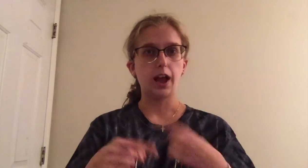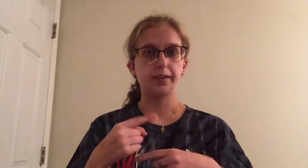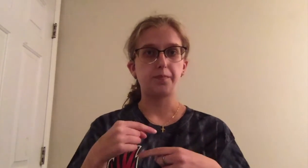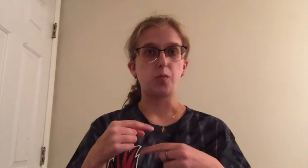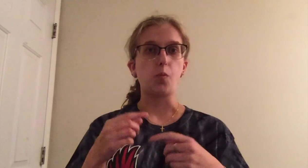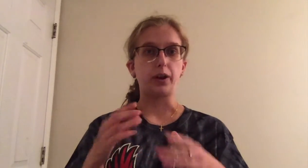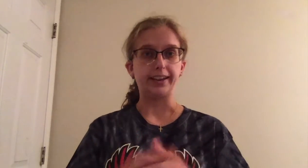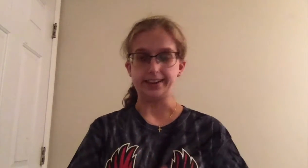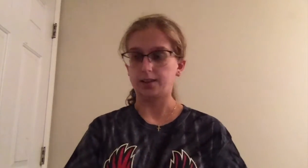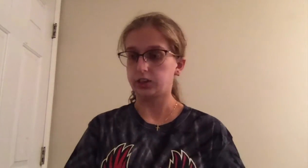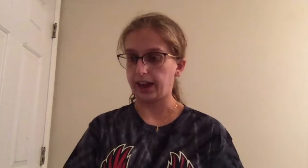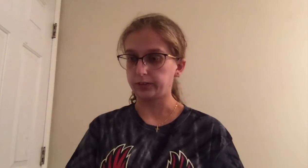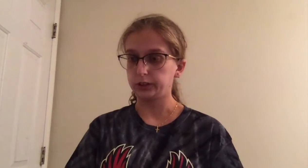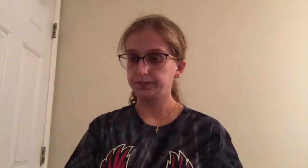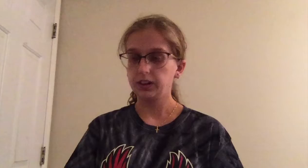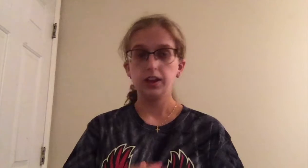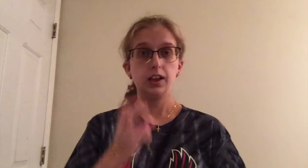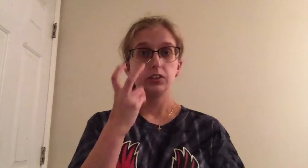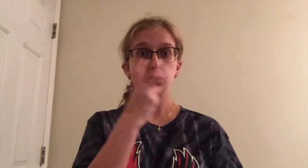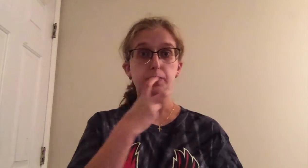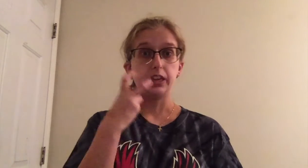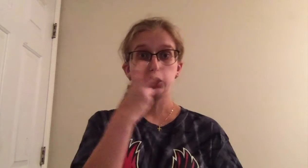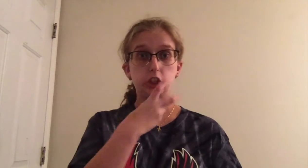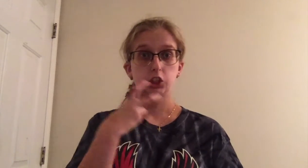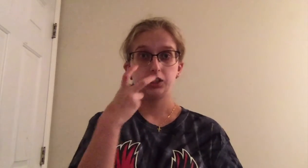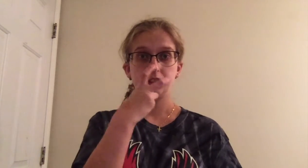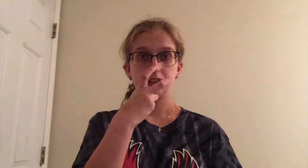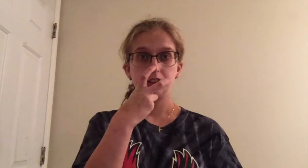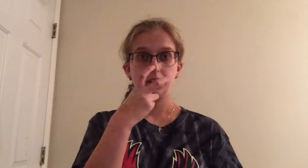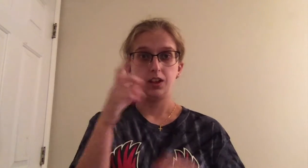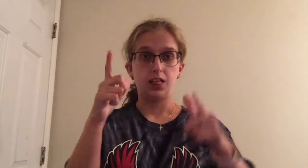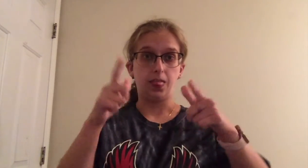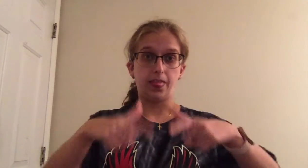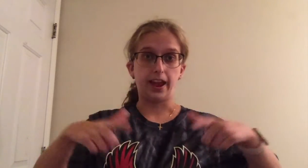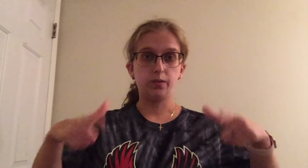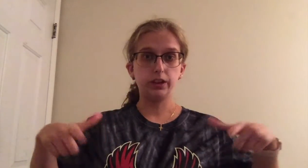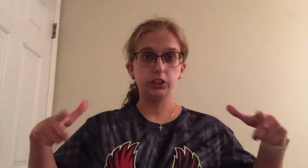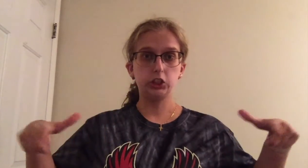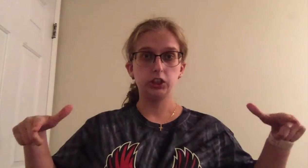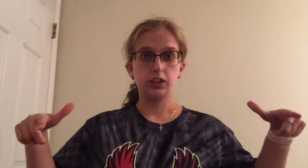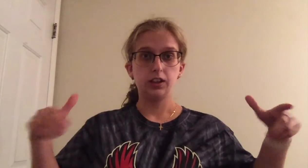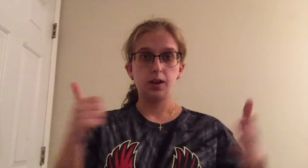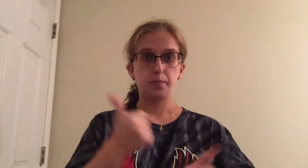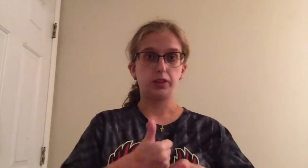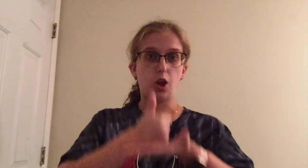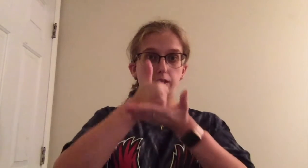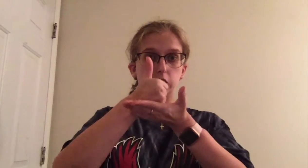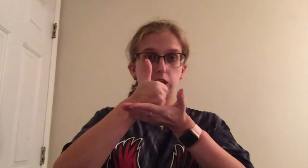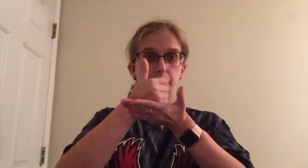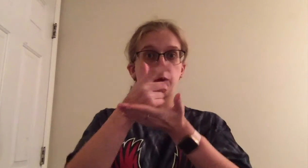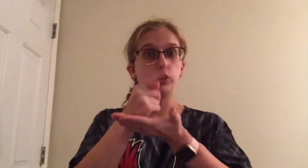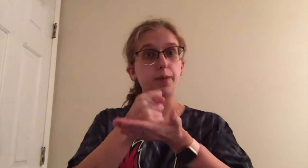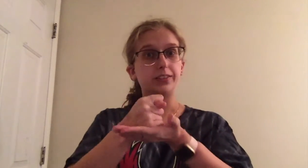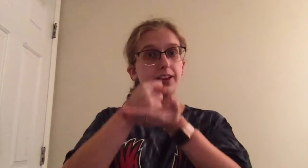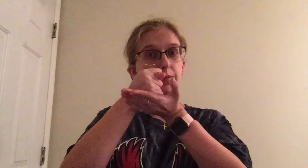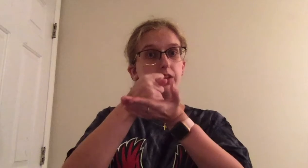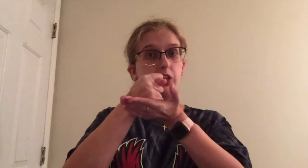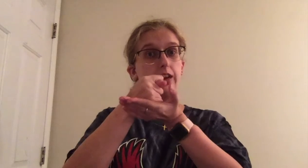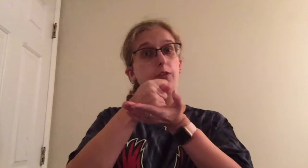but we'll break it down together. Speech, language, pathology. Or you might see it with a T for